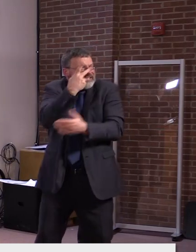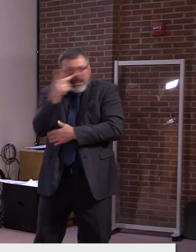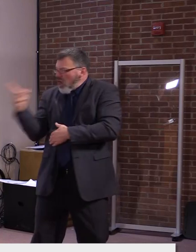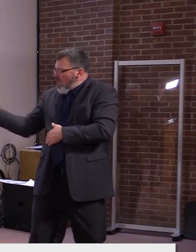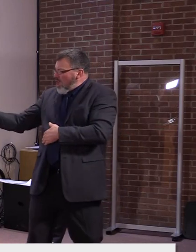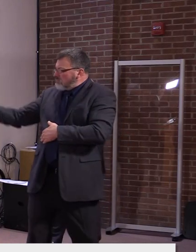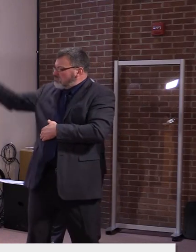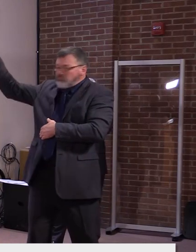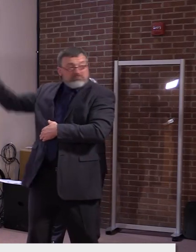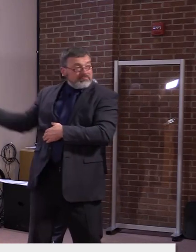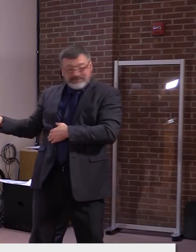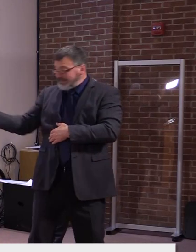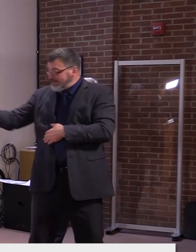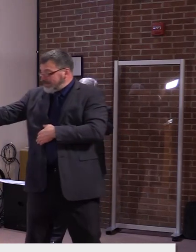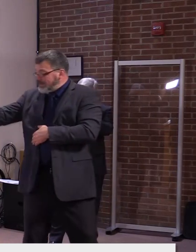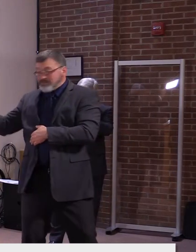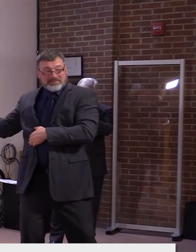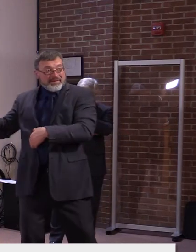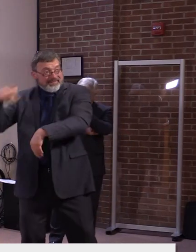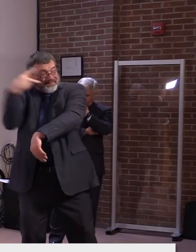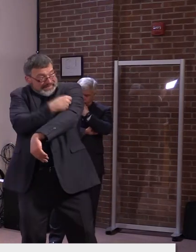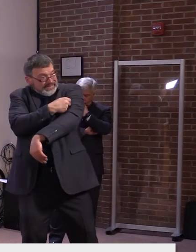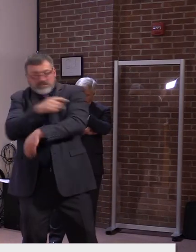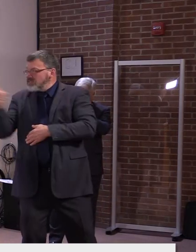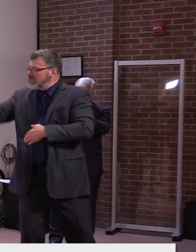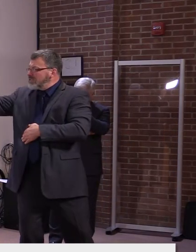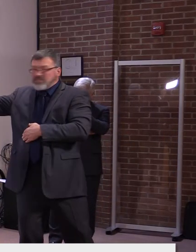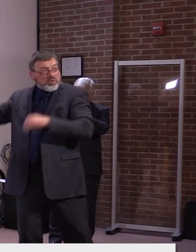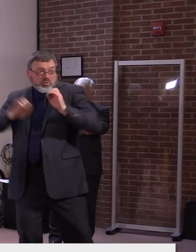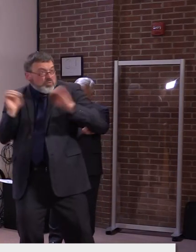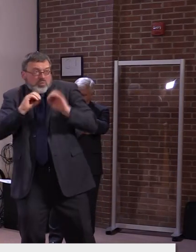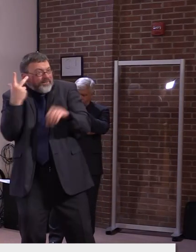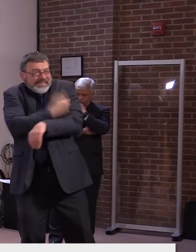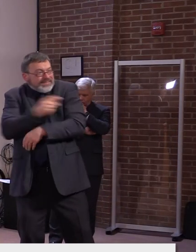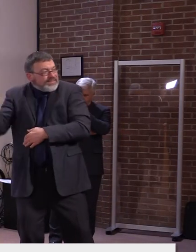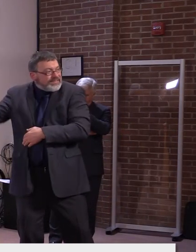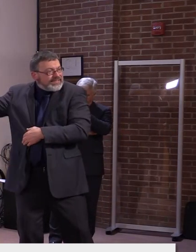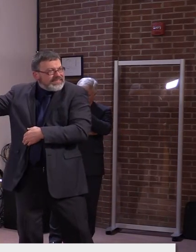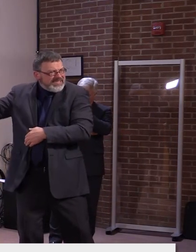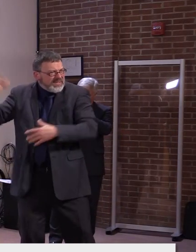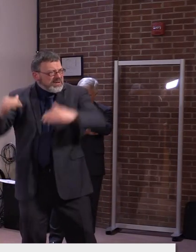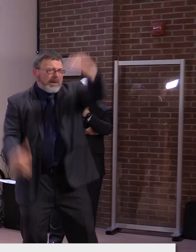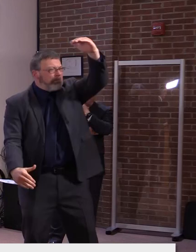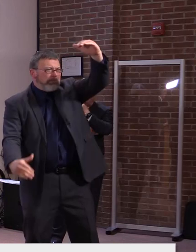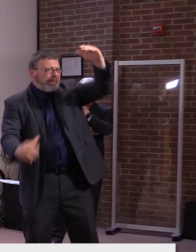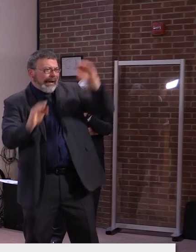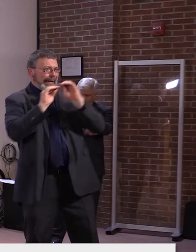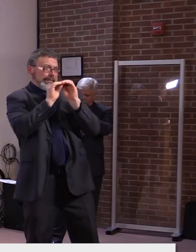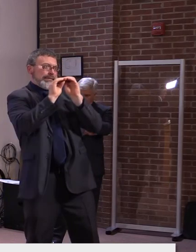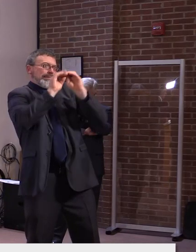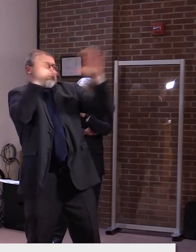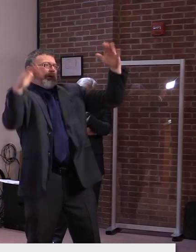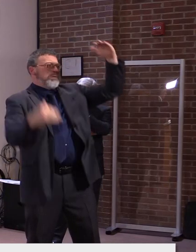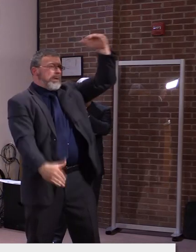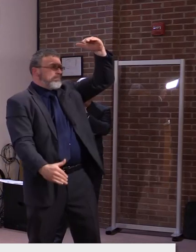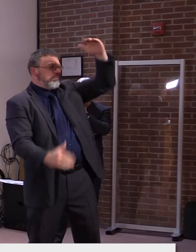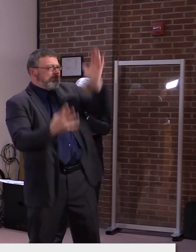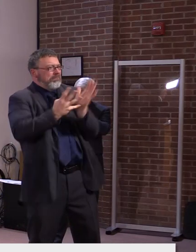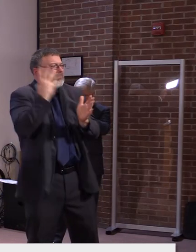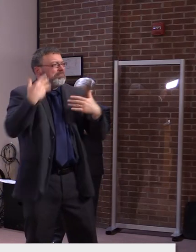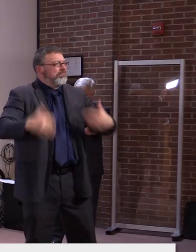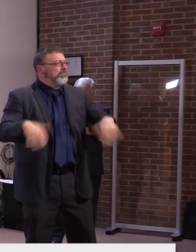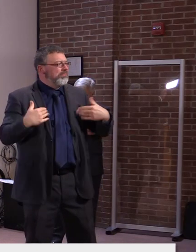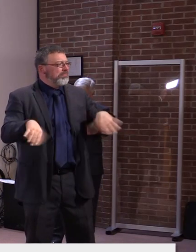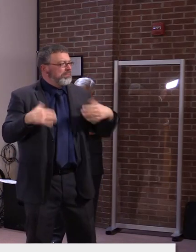fully vaccinated case rate compared to the fully vaccinated case rate. And we can certainly send you information or a slide on